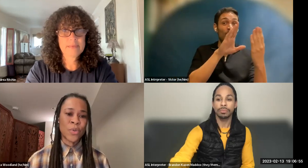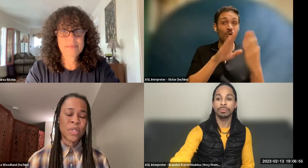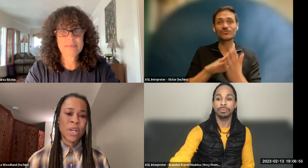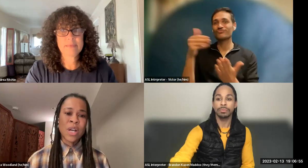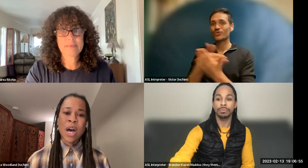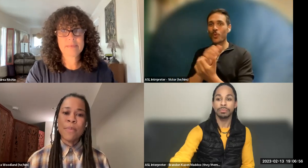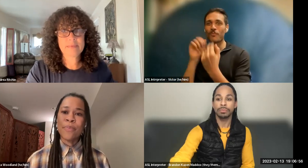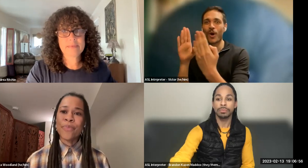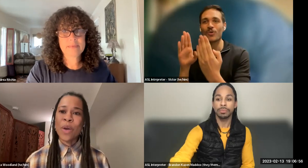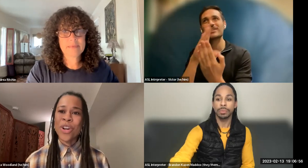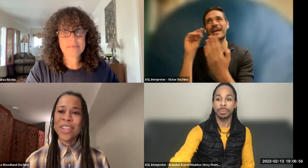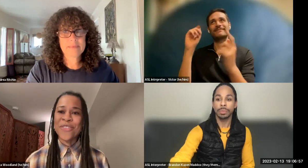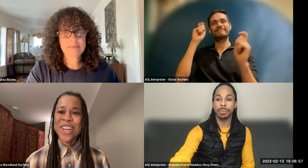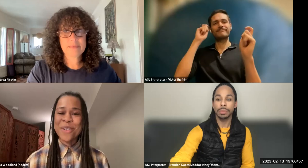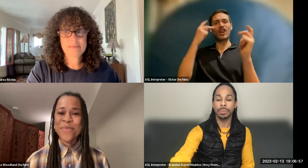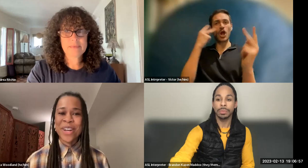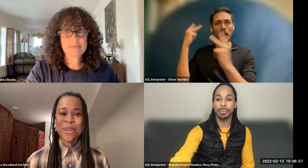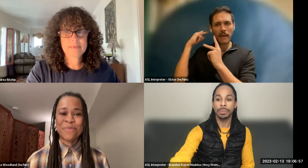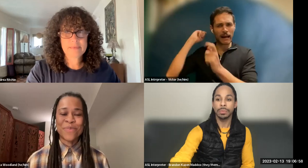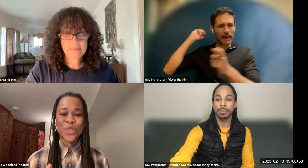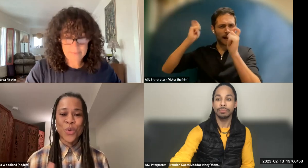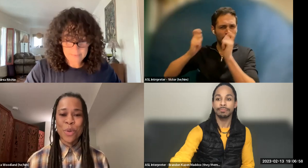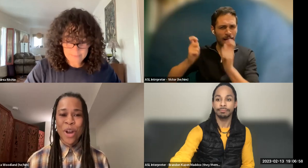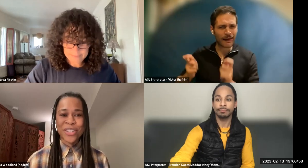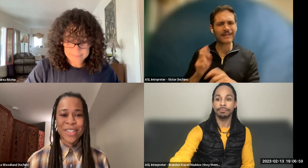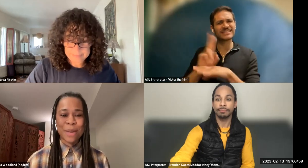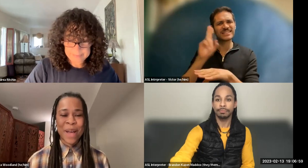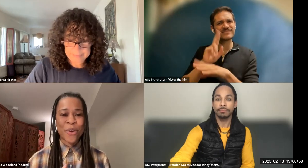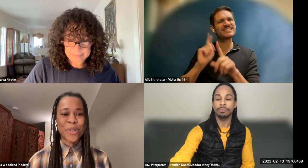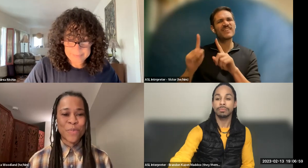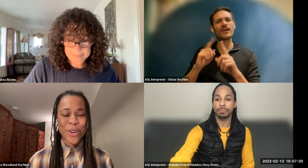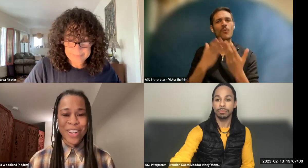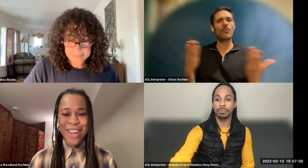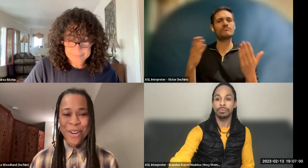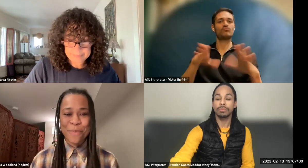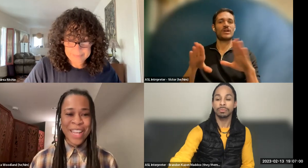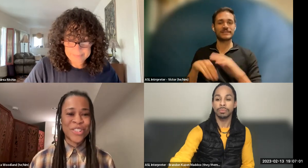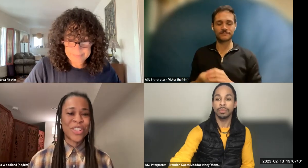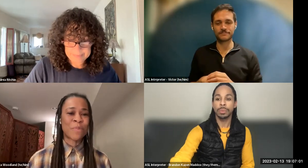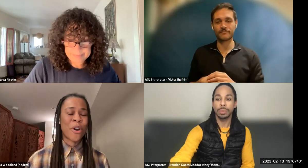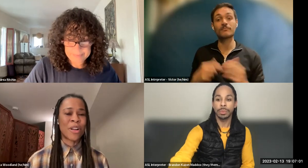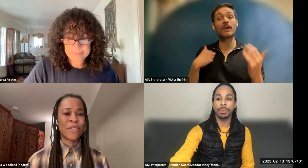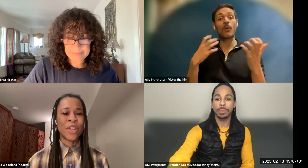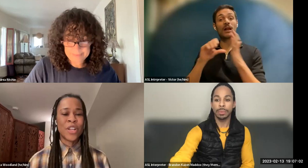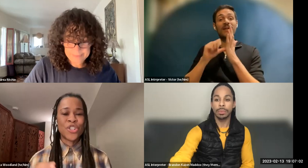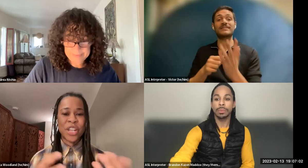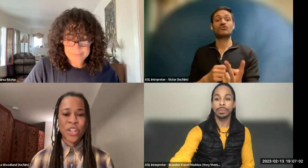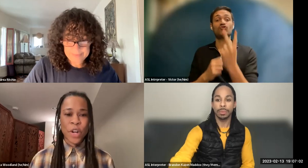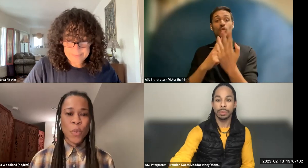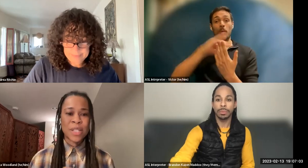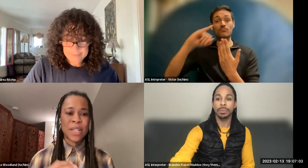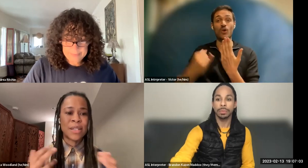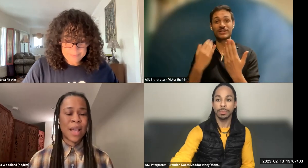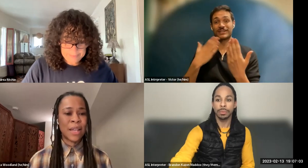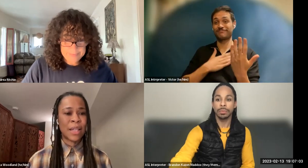ancestors have used. I want to lift up two of the projects that my co-conspirator, Kara Page, is a part of,